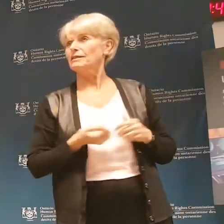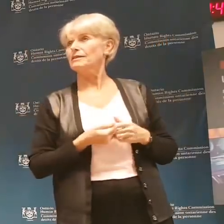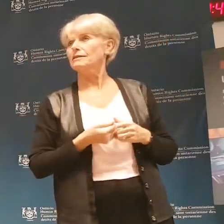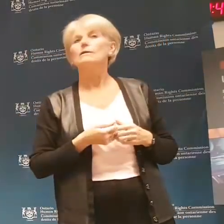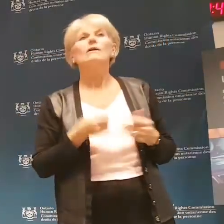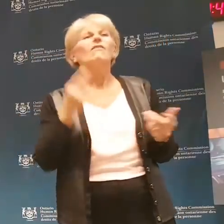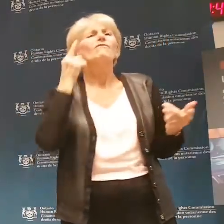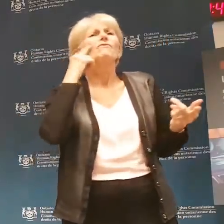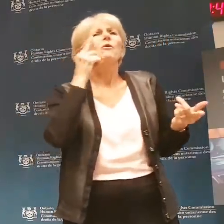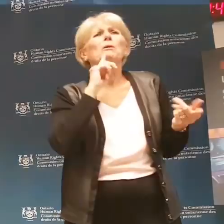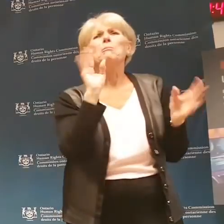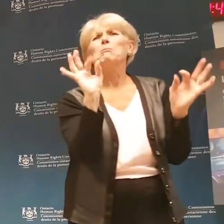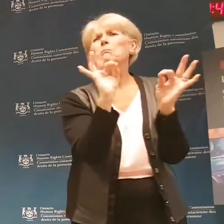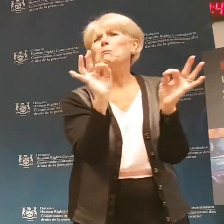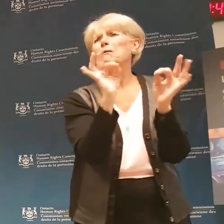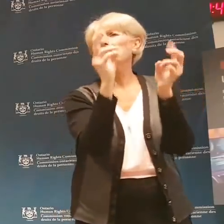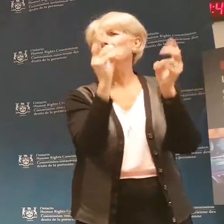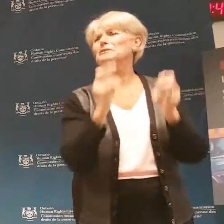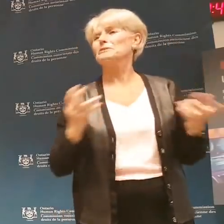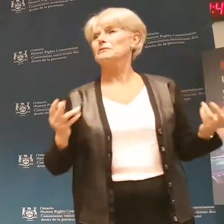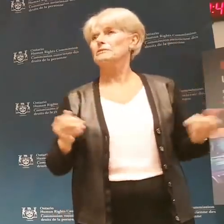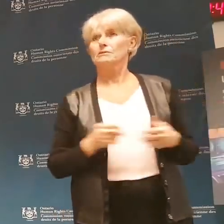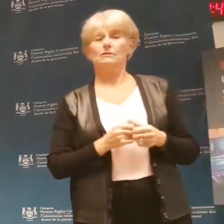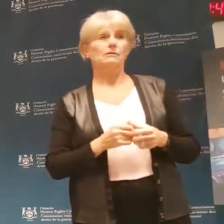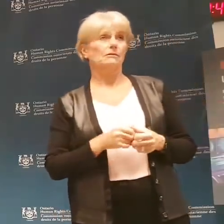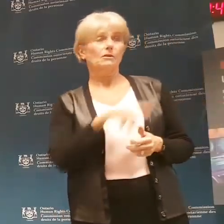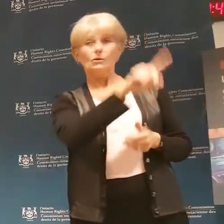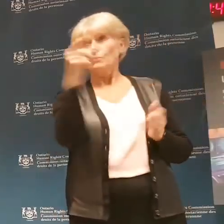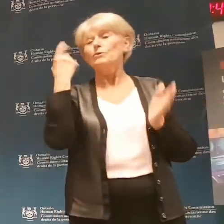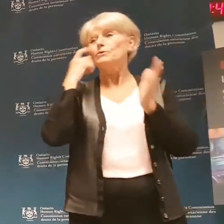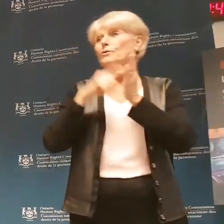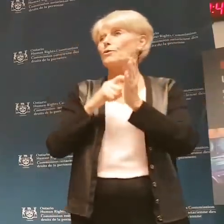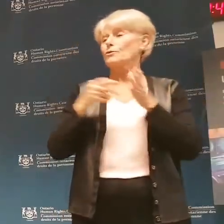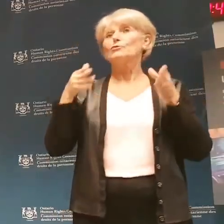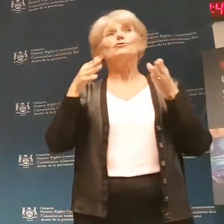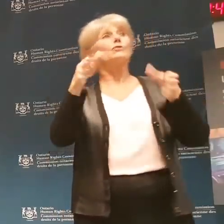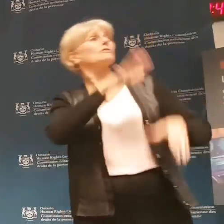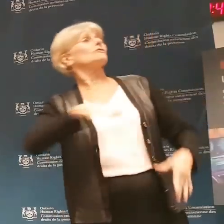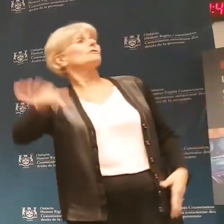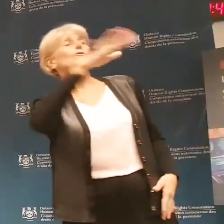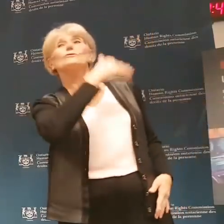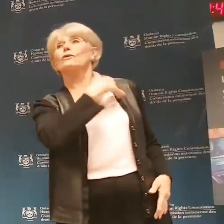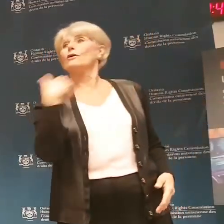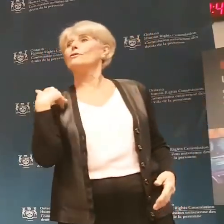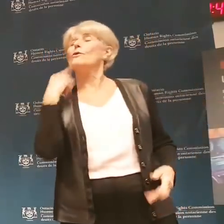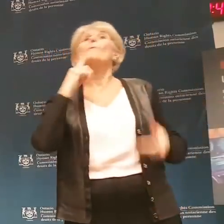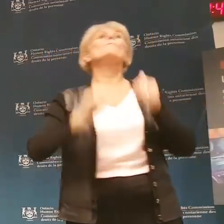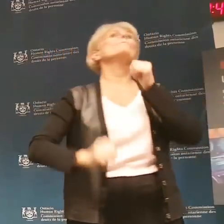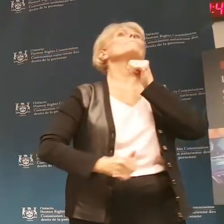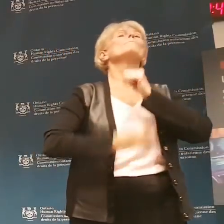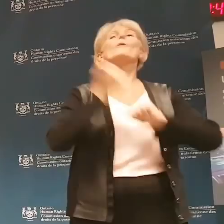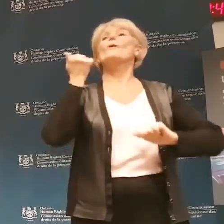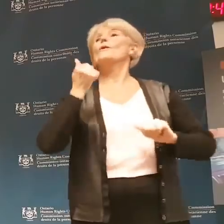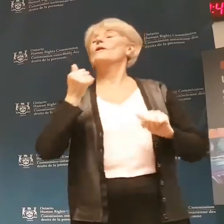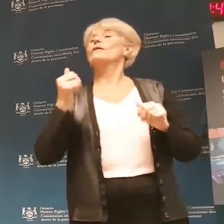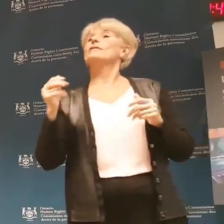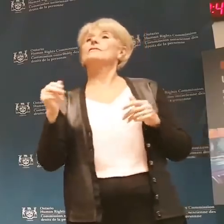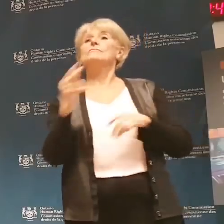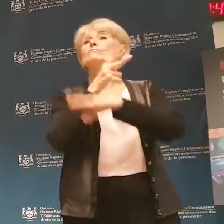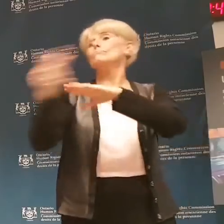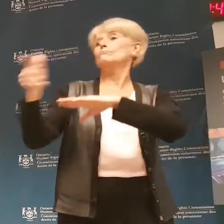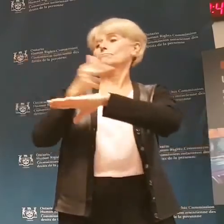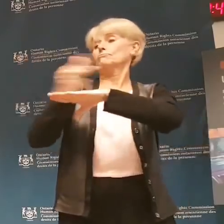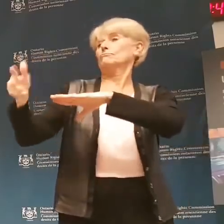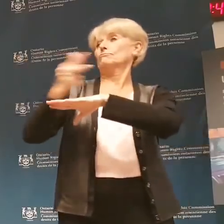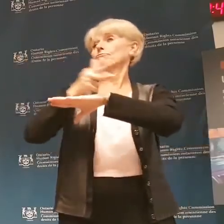the simplest of issues? Have you ever noticed on the streets of Toronto that the majority of the vehicles pulled